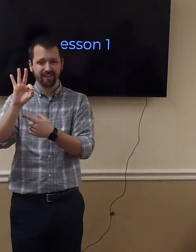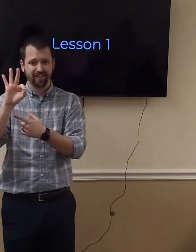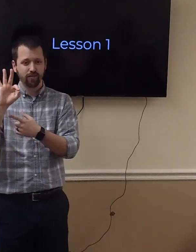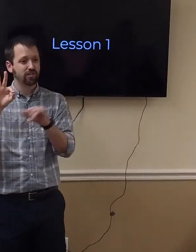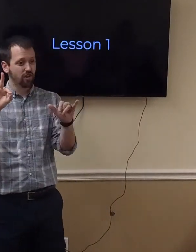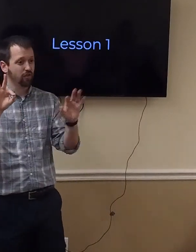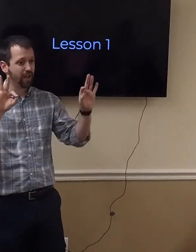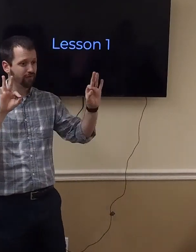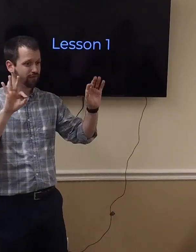which is also F.